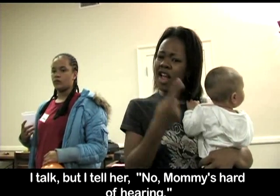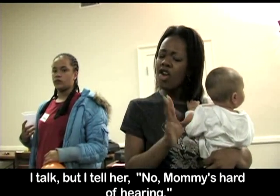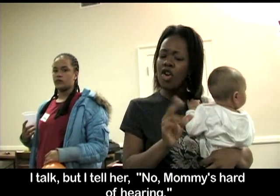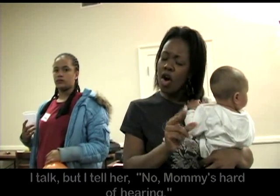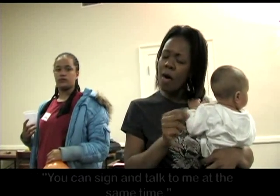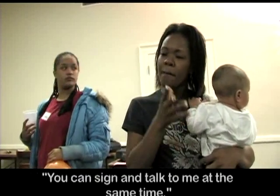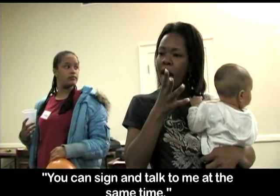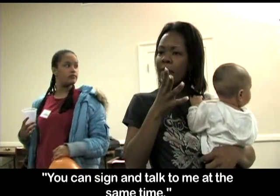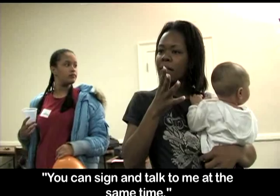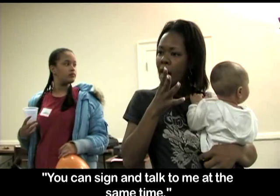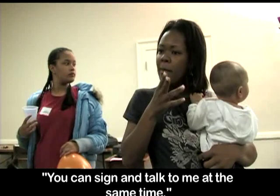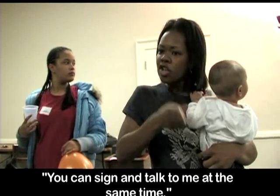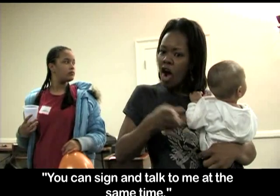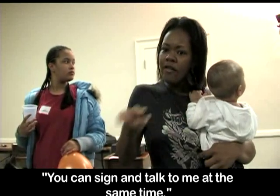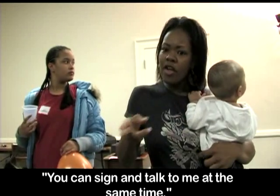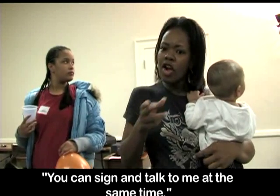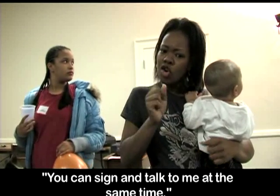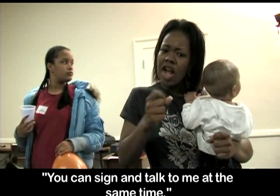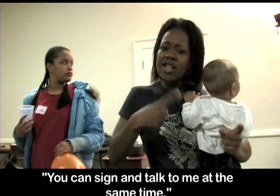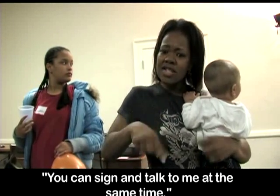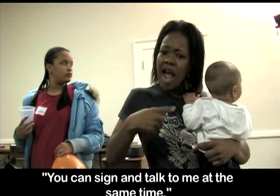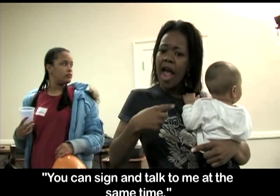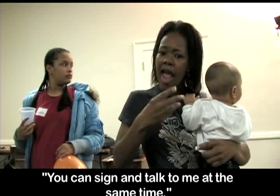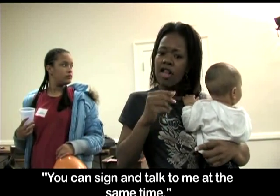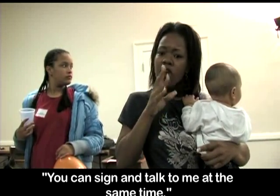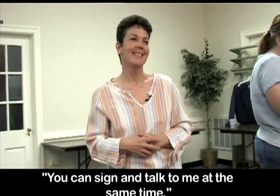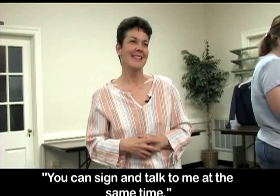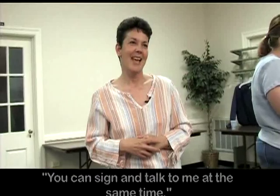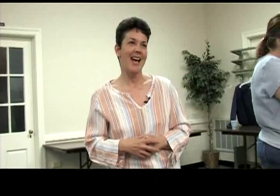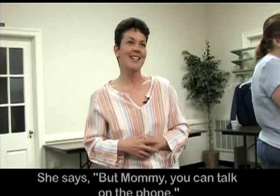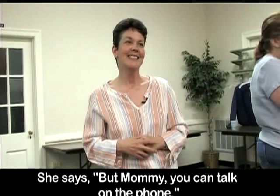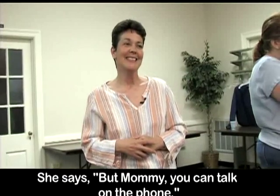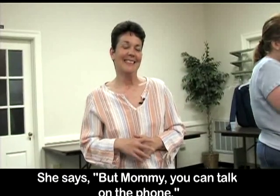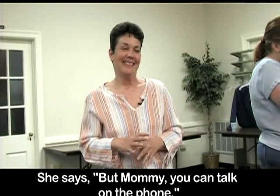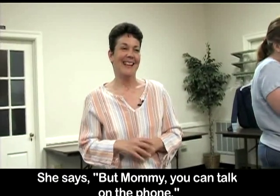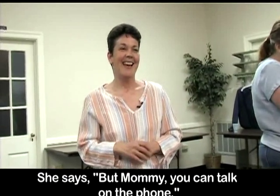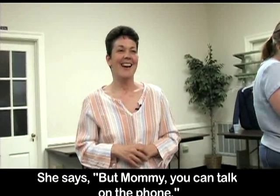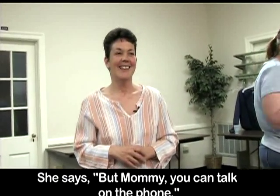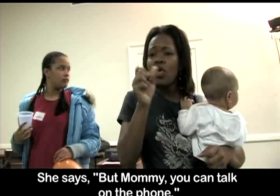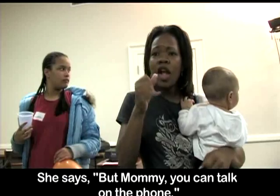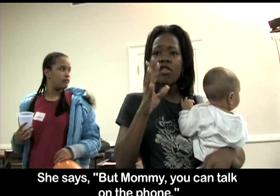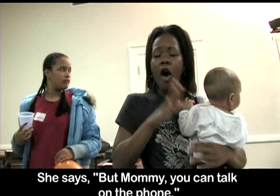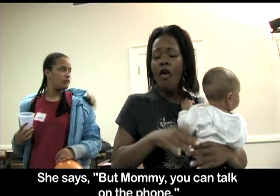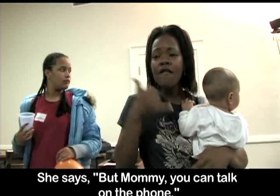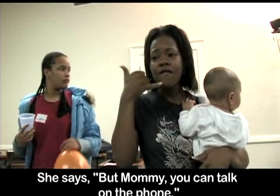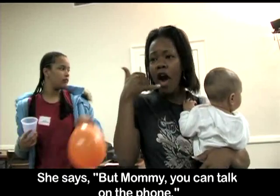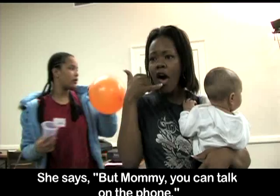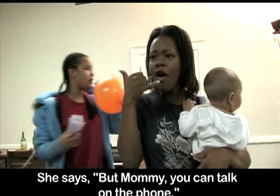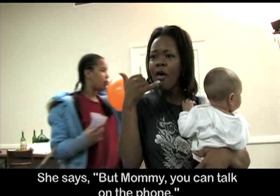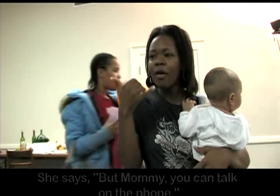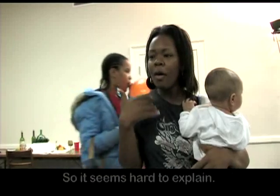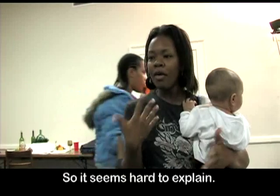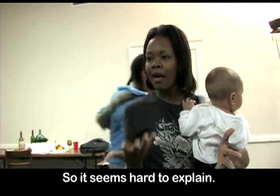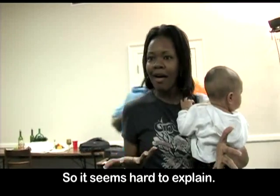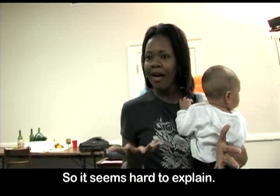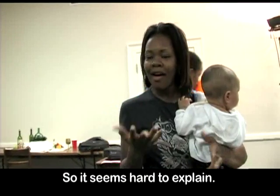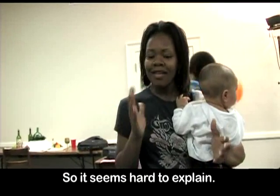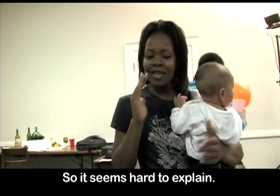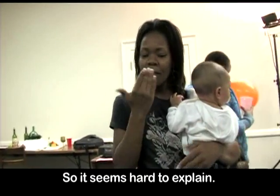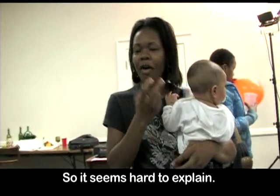mommy's hard of hearing. You can sign and talk to me at the same time. She says, but mommy, you can talk on the phone. So